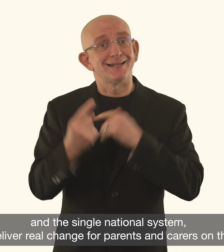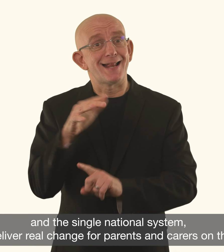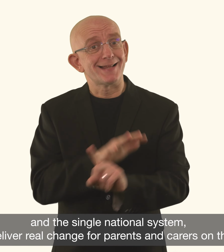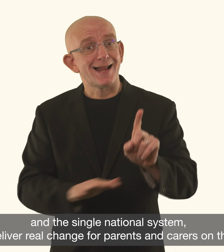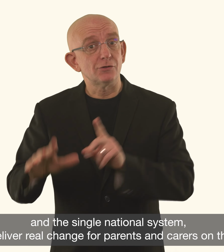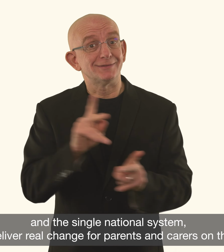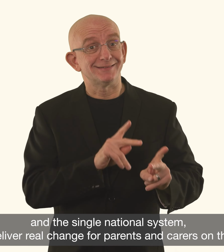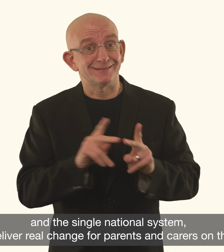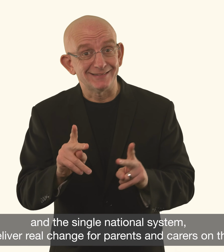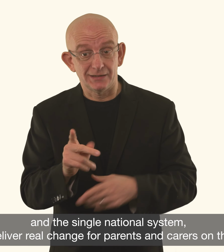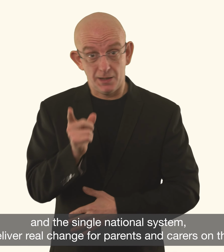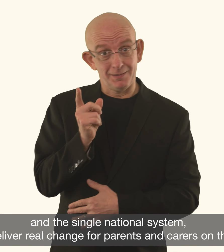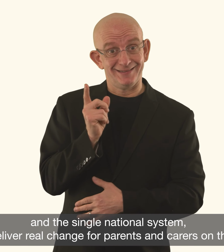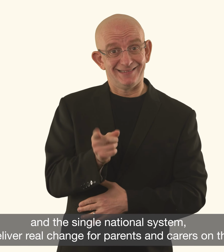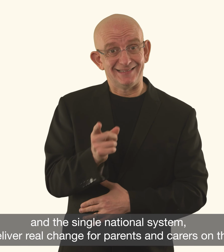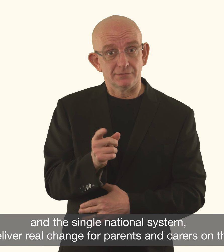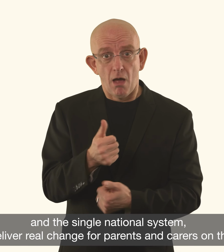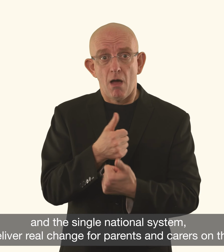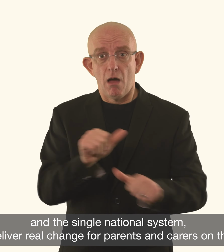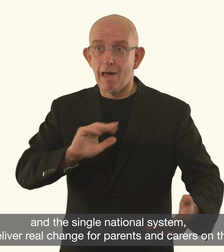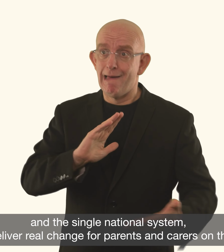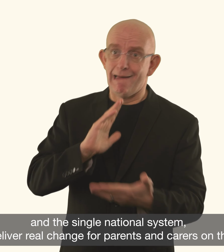will not deliver the real change for parents and carers on their own.